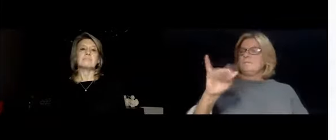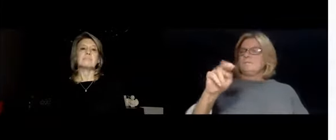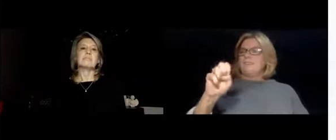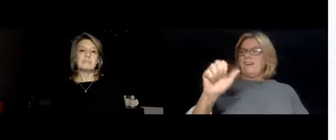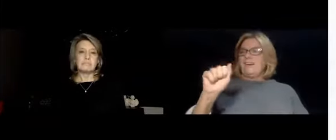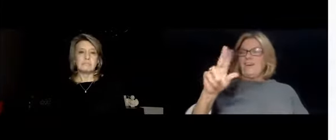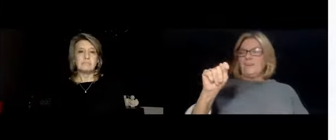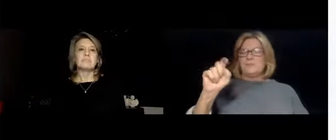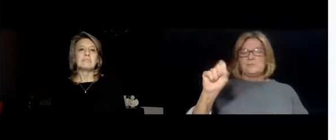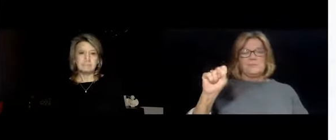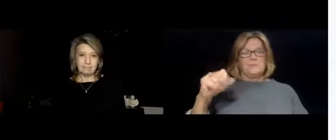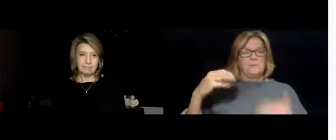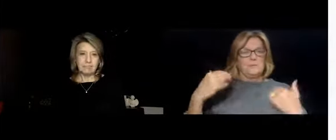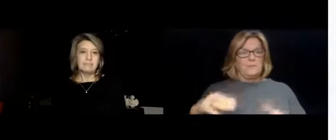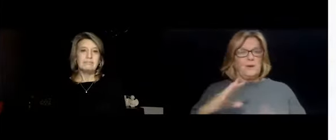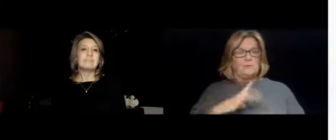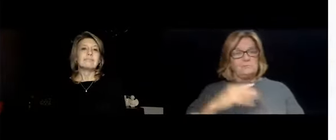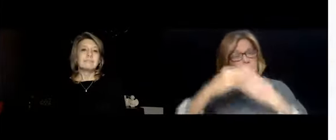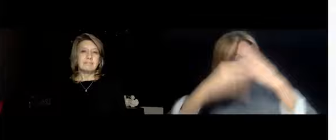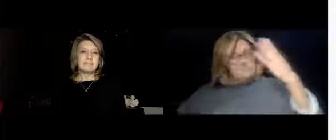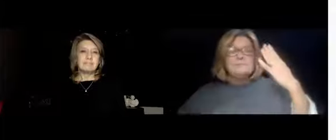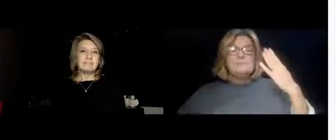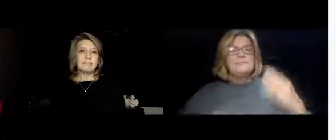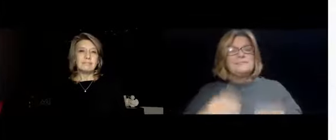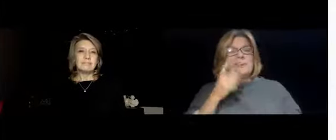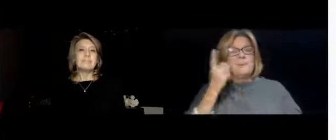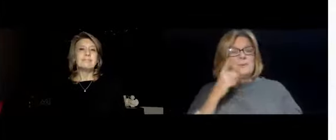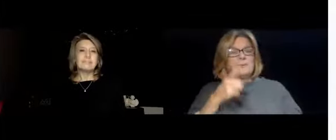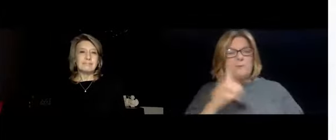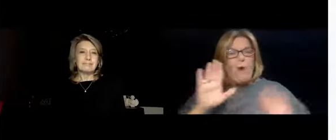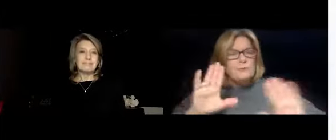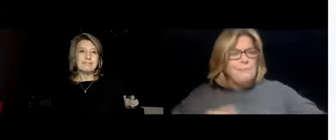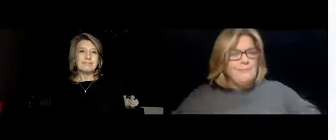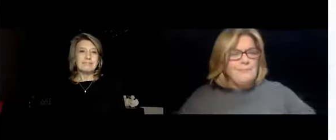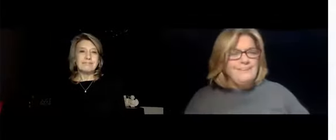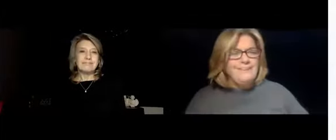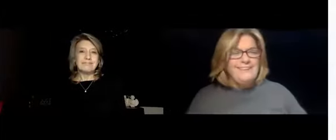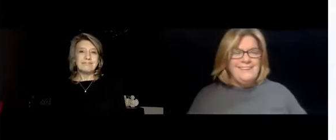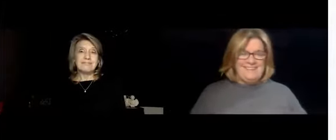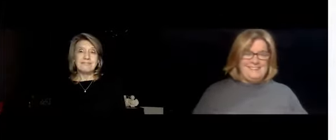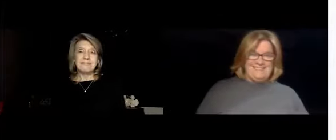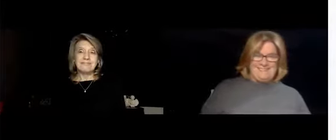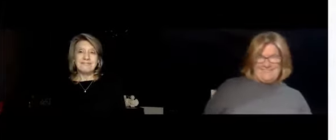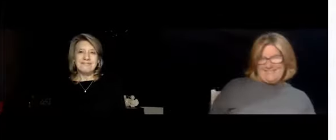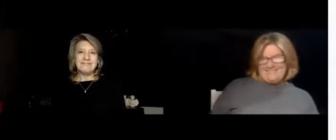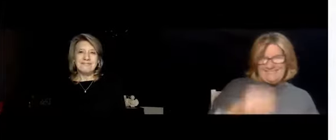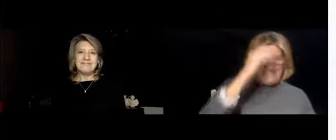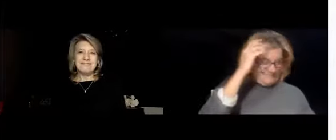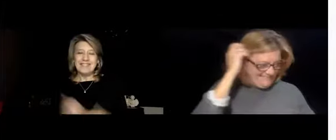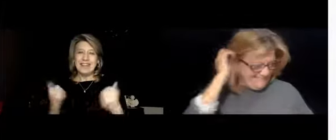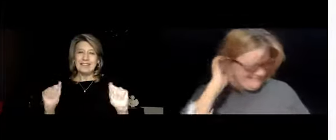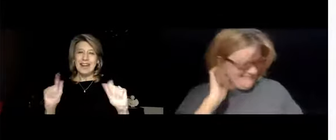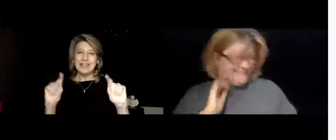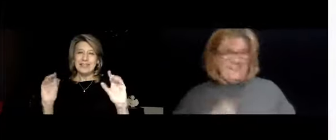a BFA, a Bachelor of Fine Arts. Well, Debra, you have a lot of accomplishments. You're pretty